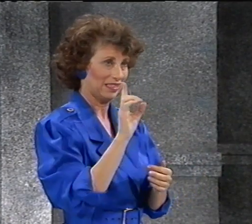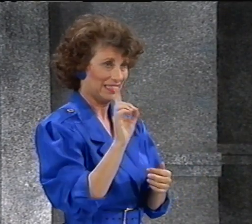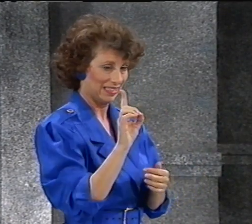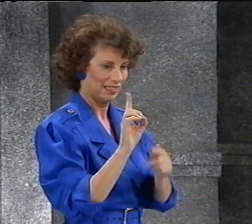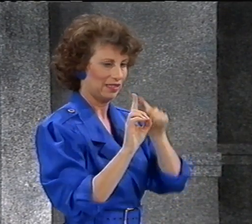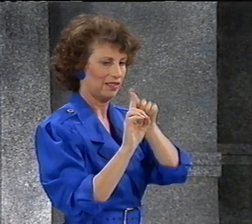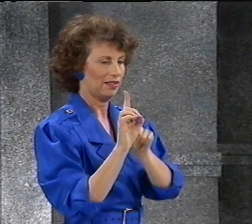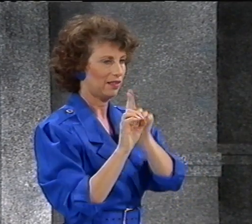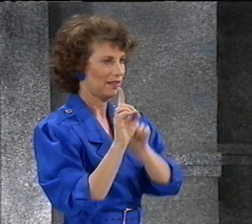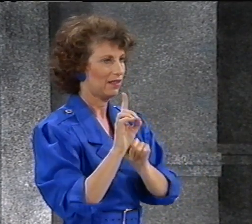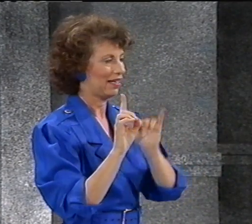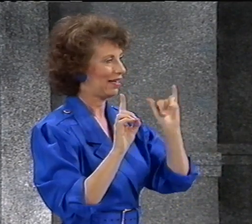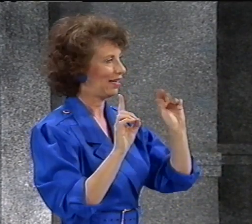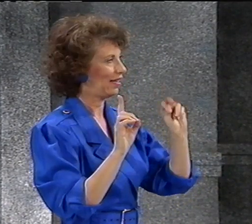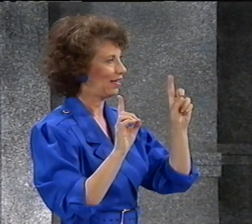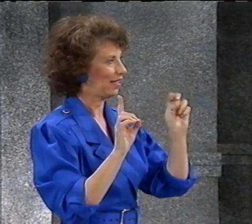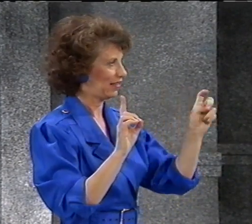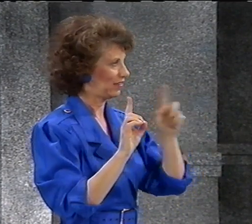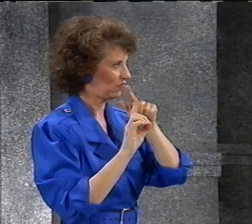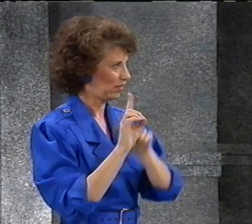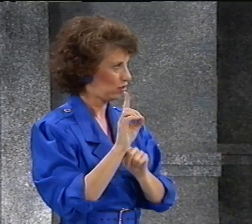D uses the index finger.